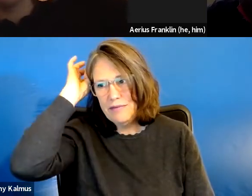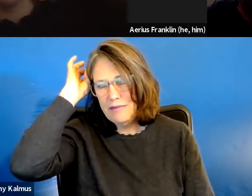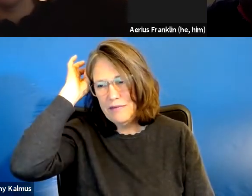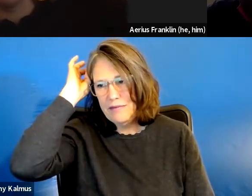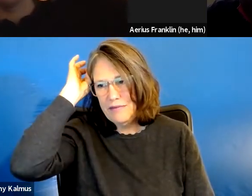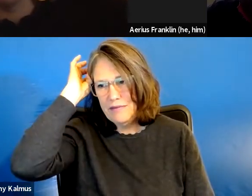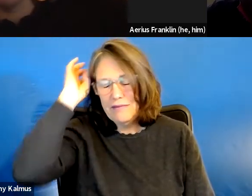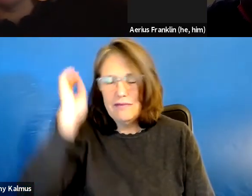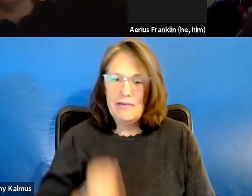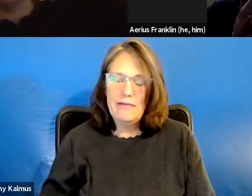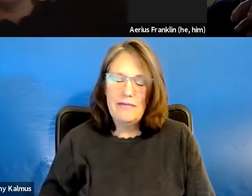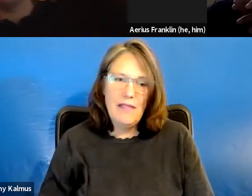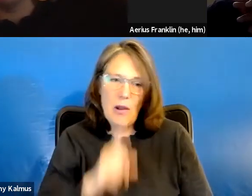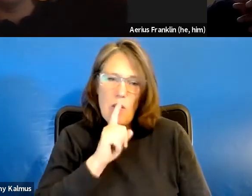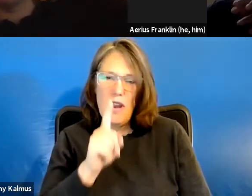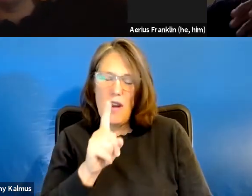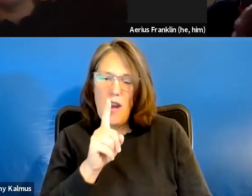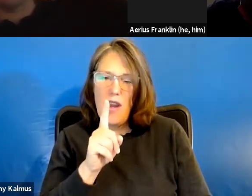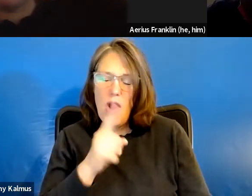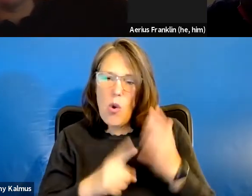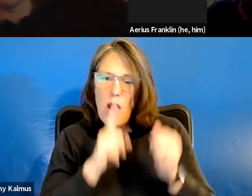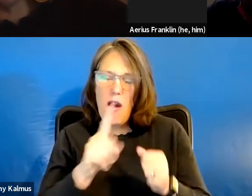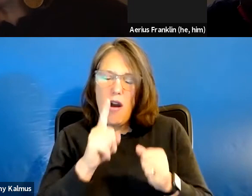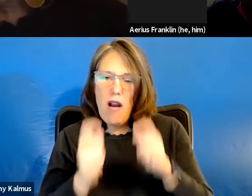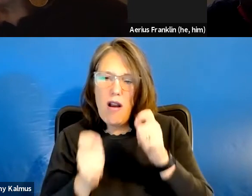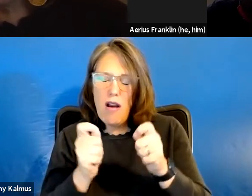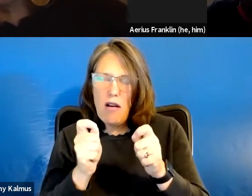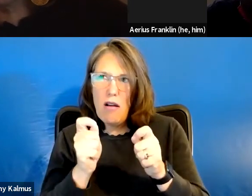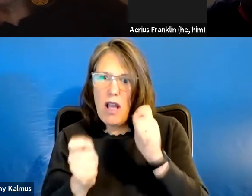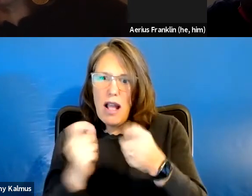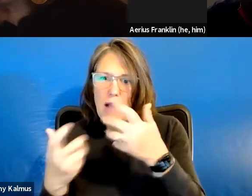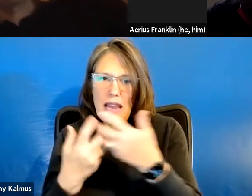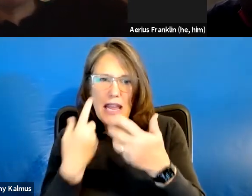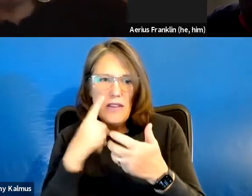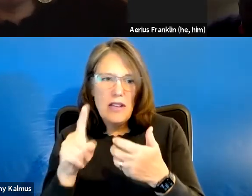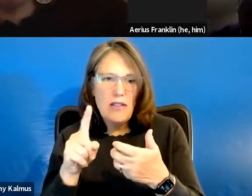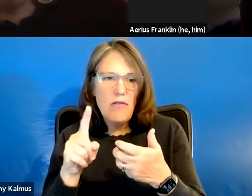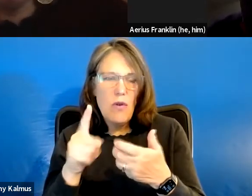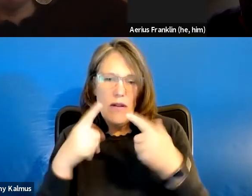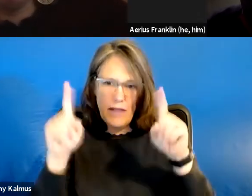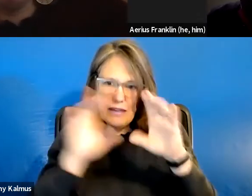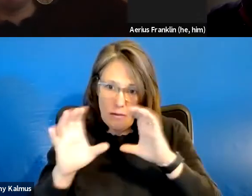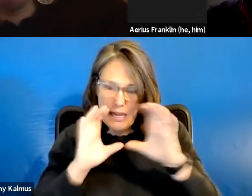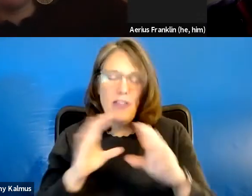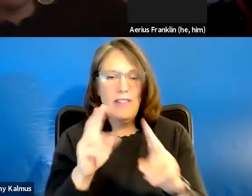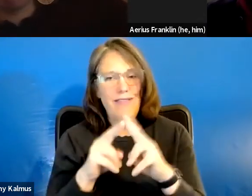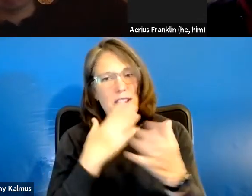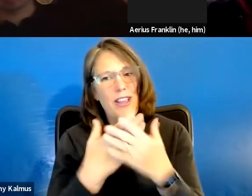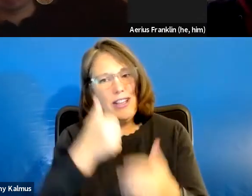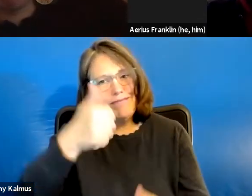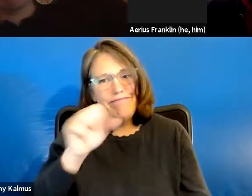What are accommodations for effective communication? Correct. Very good.